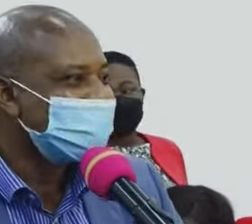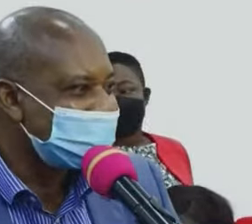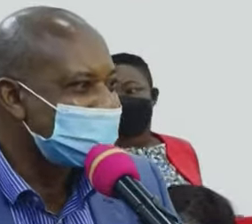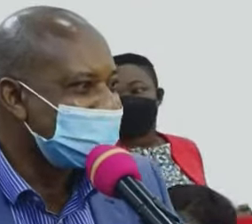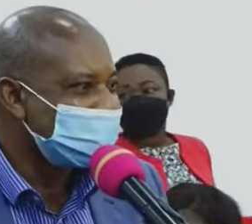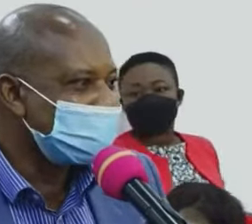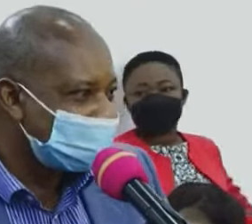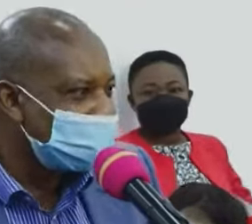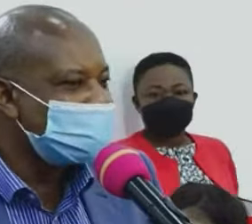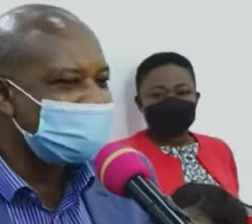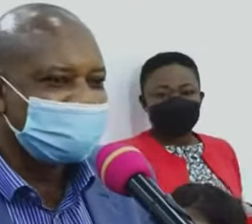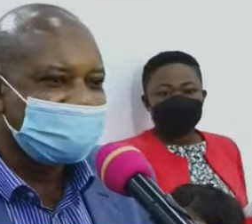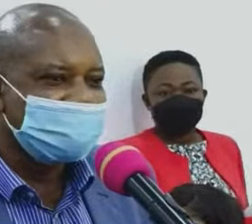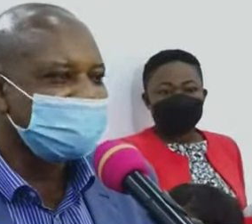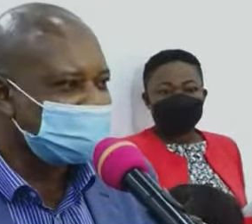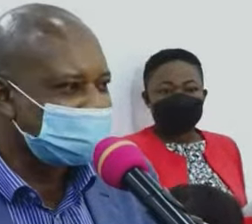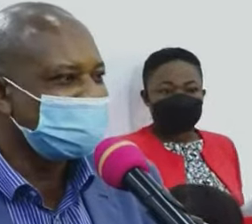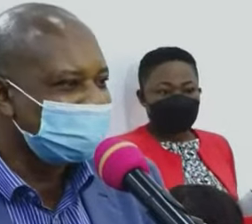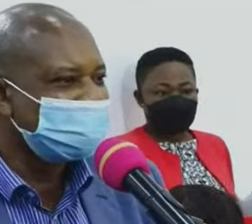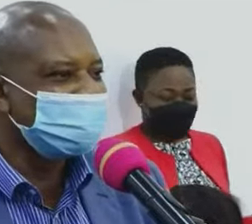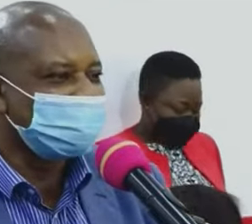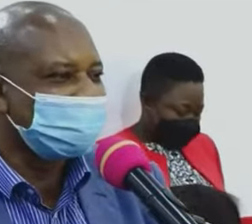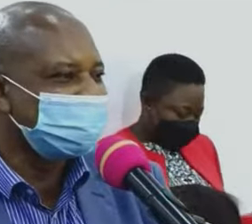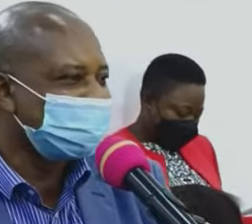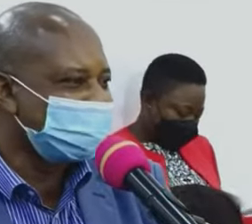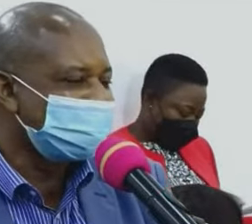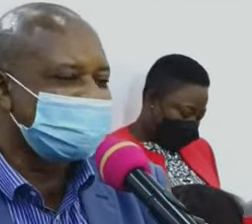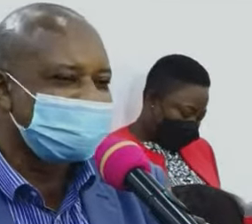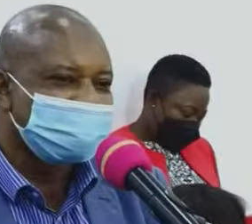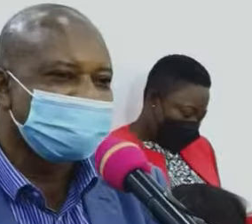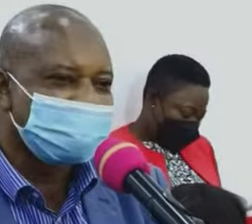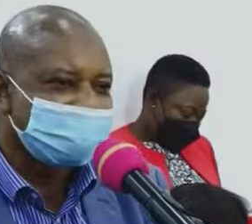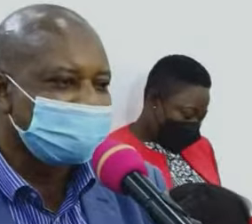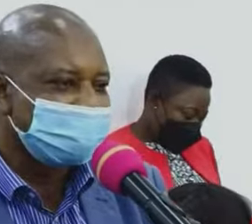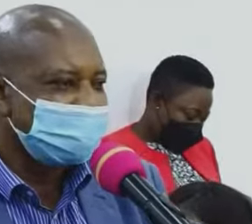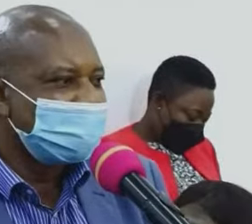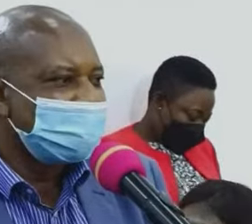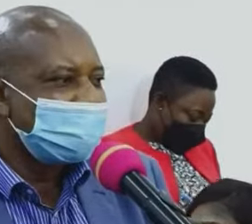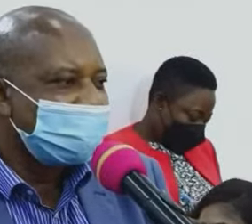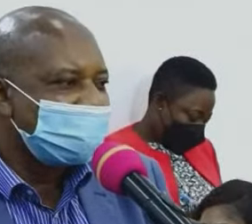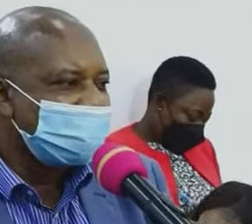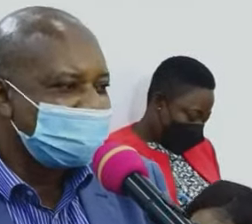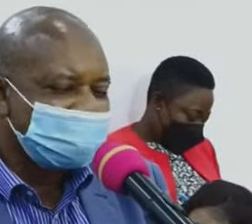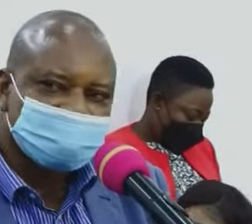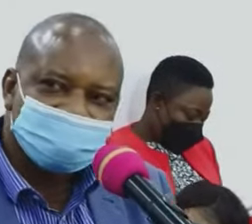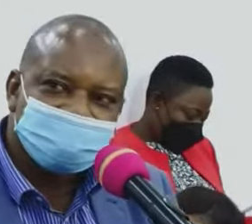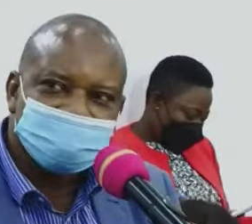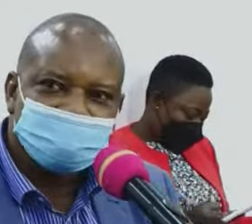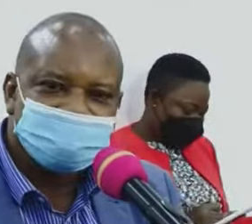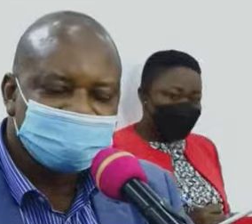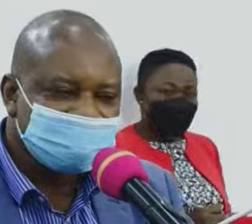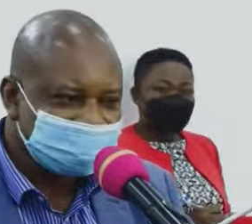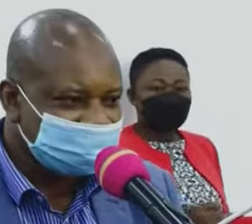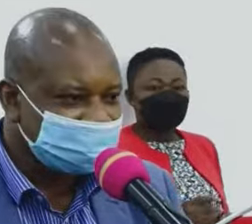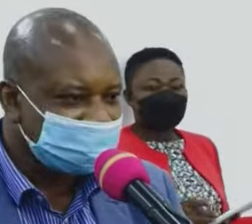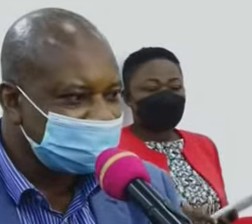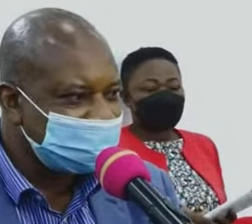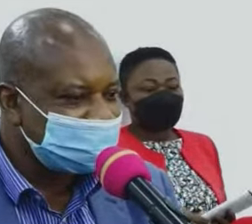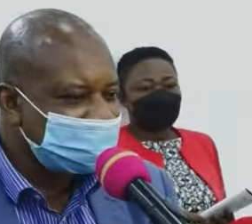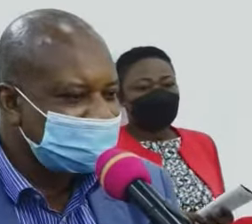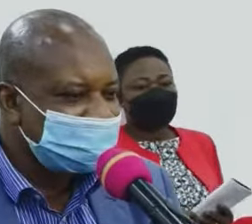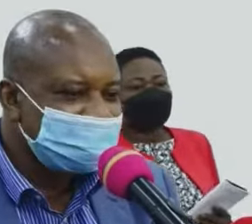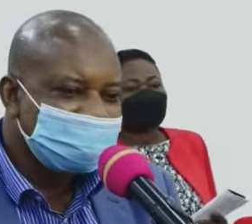only in Ghana. But we, being Ghanaians, should deal with what is pertaining here. The registration of a